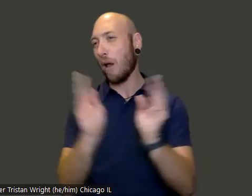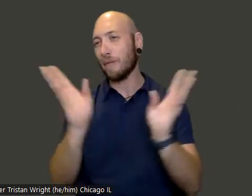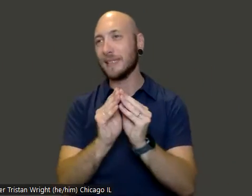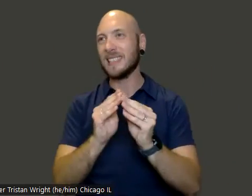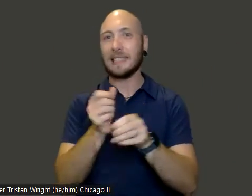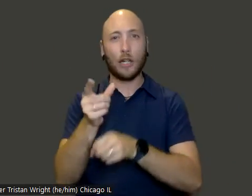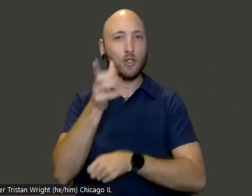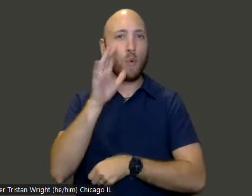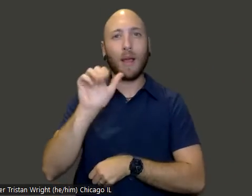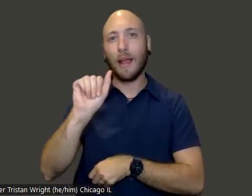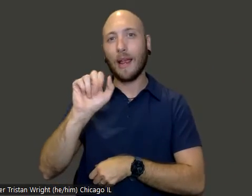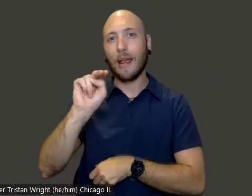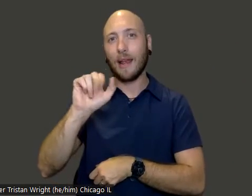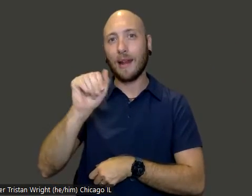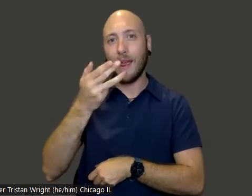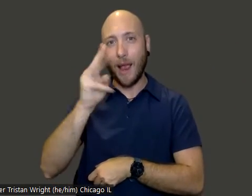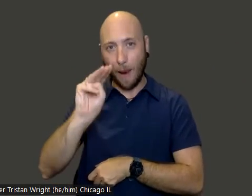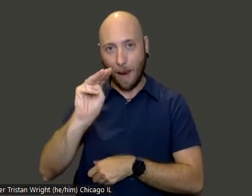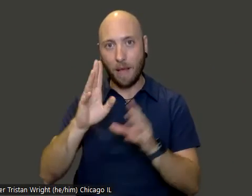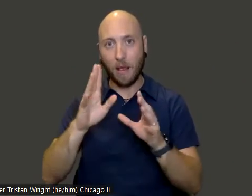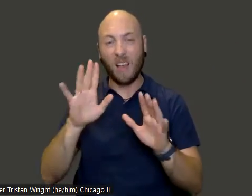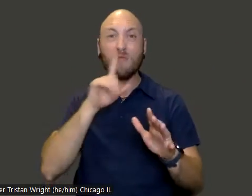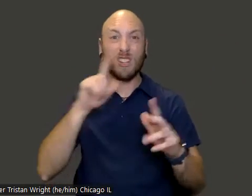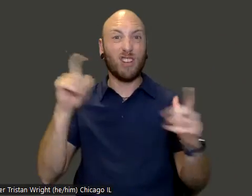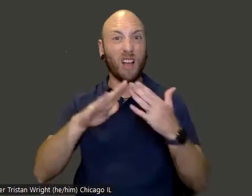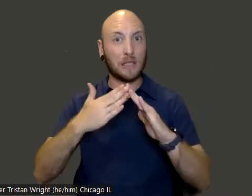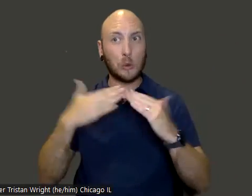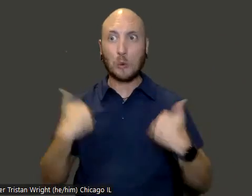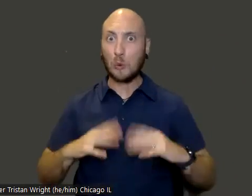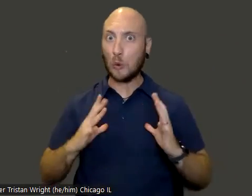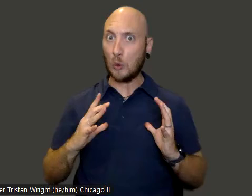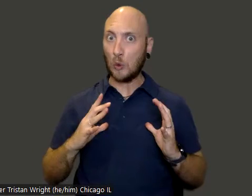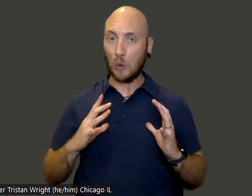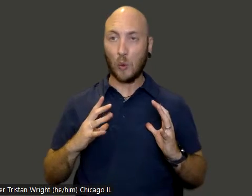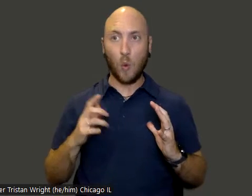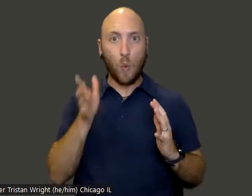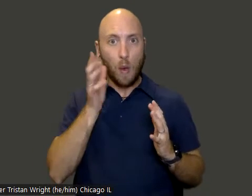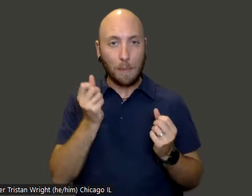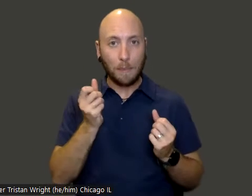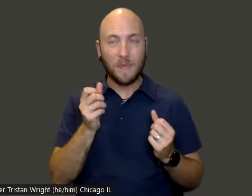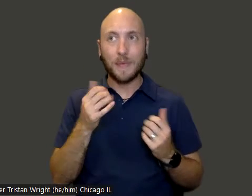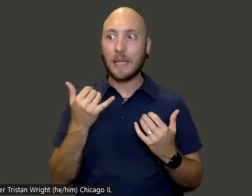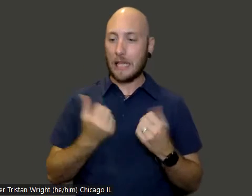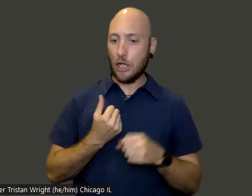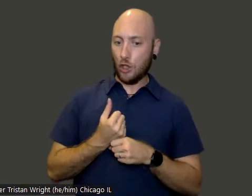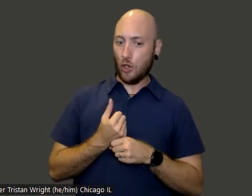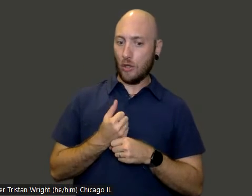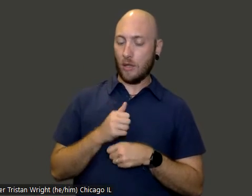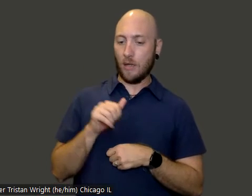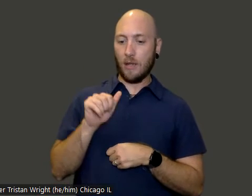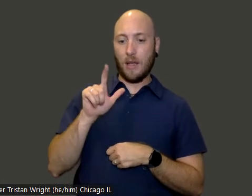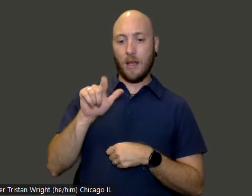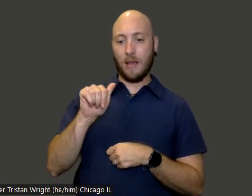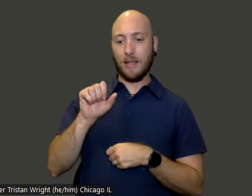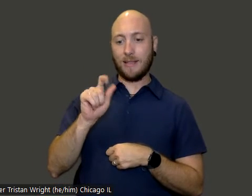should go. It's amazing, and when you're in a population center like that, it's going to be huge. This year it was in Visalia, which is a tiny little town